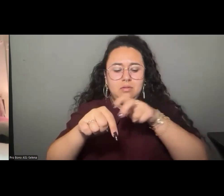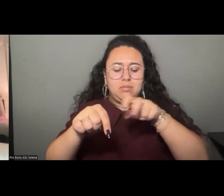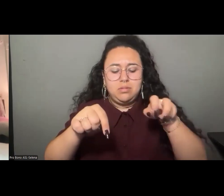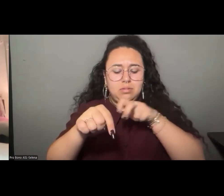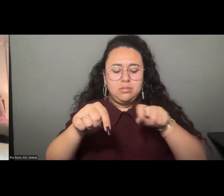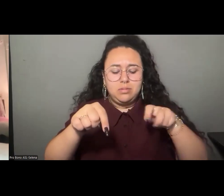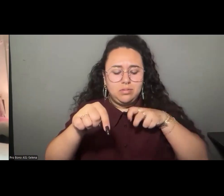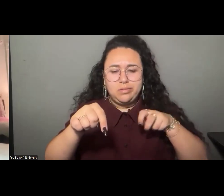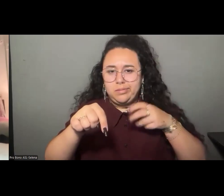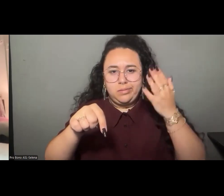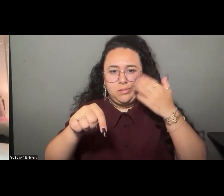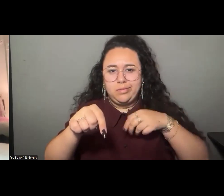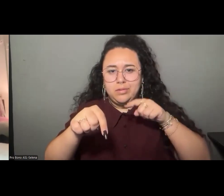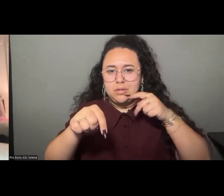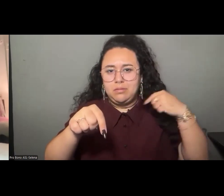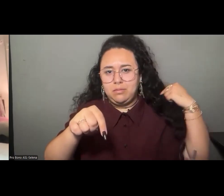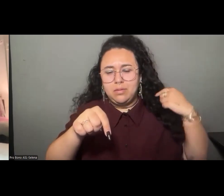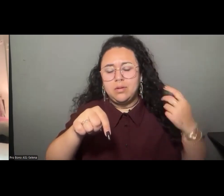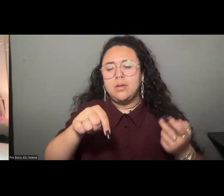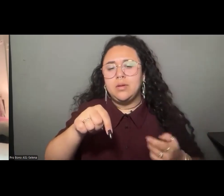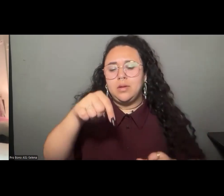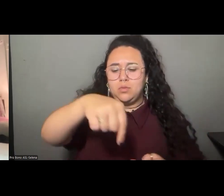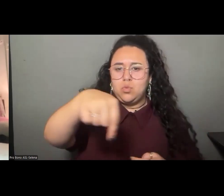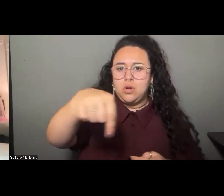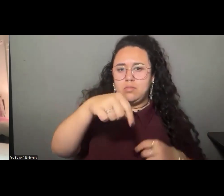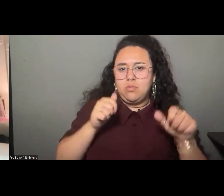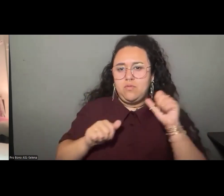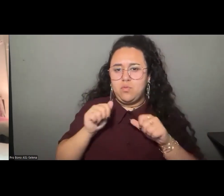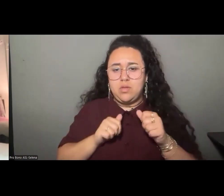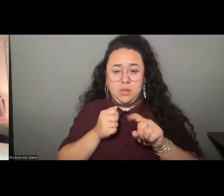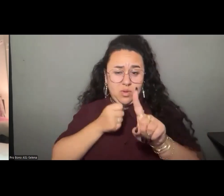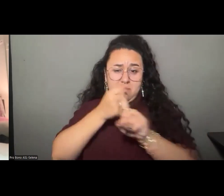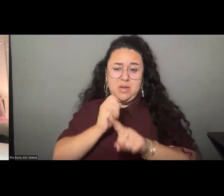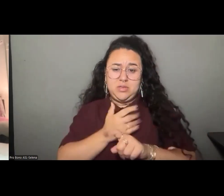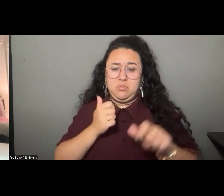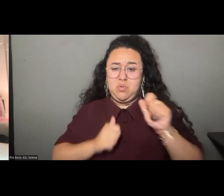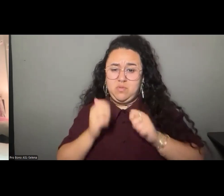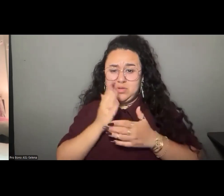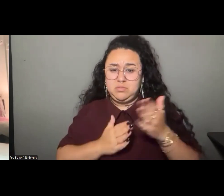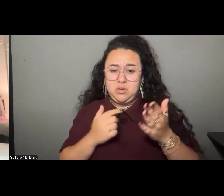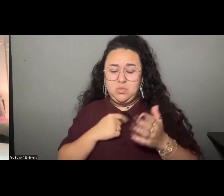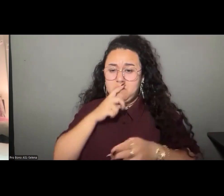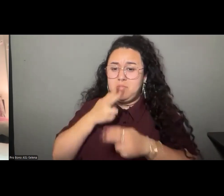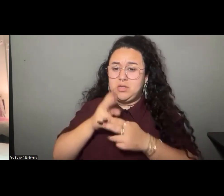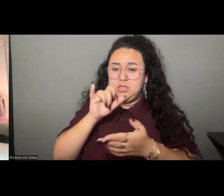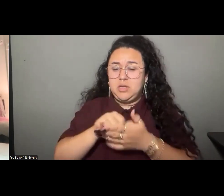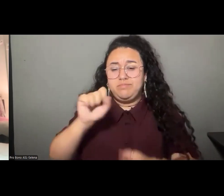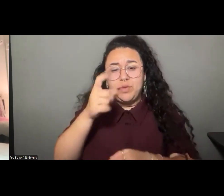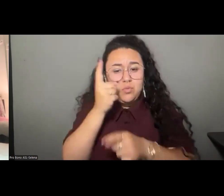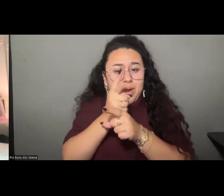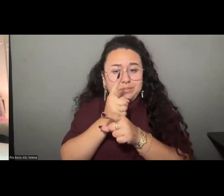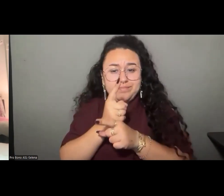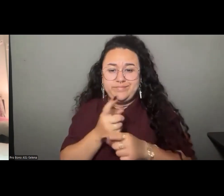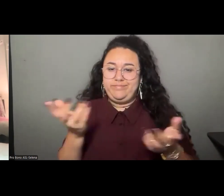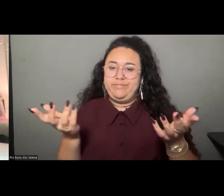affect, the performance, attributes of this performance. But we named that where we were like, right, so this is where we